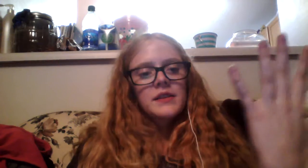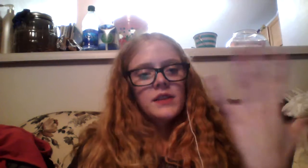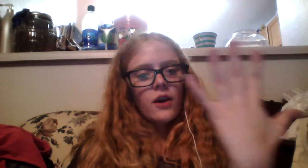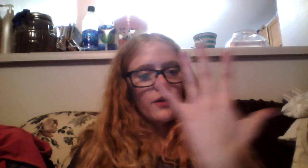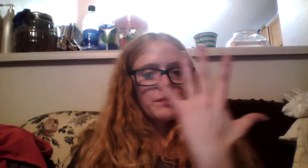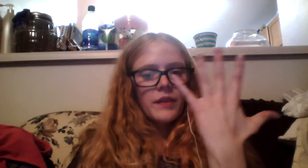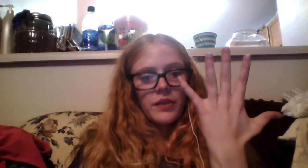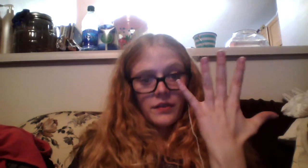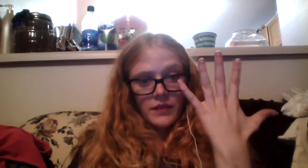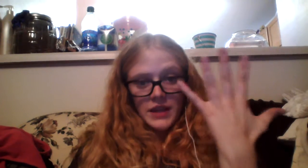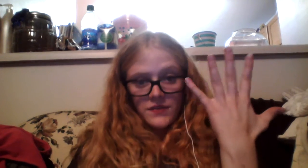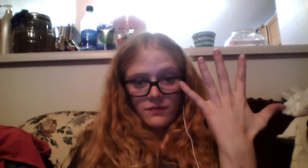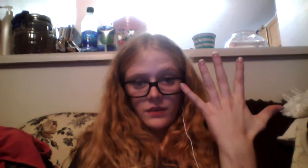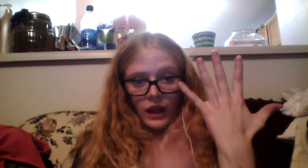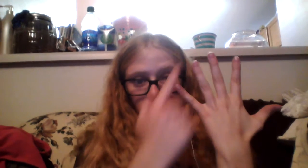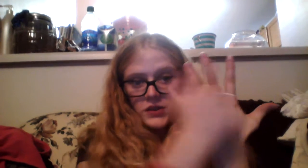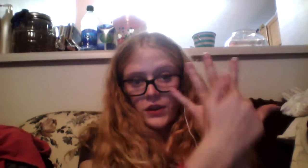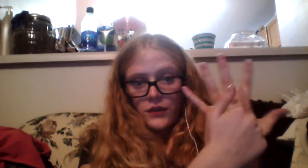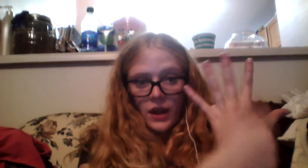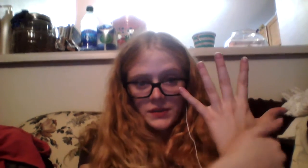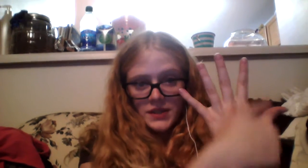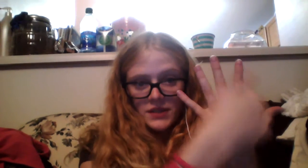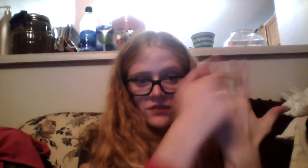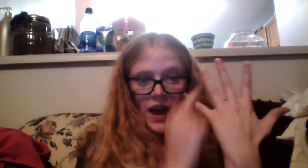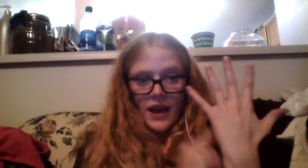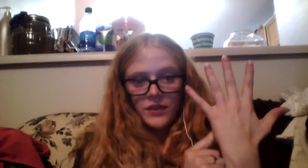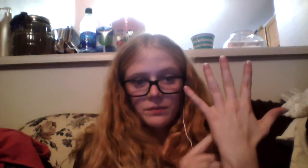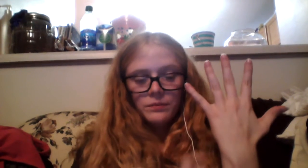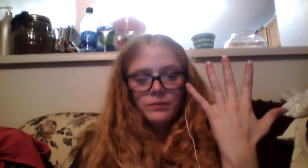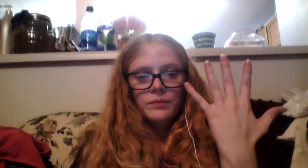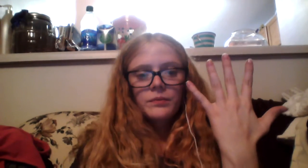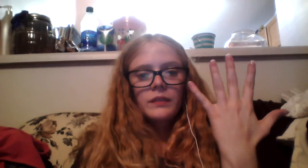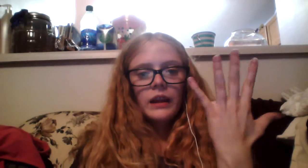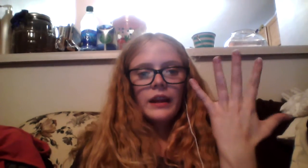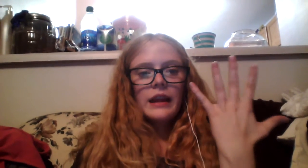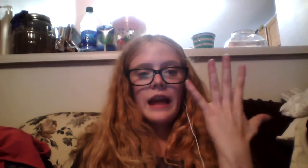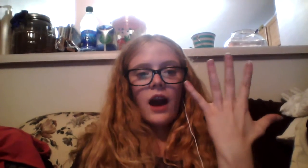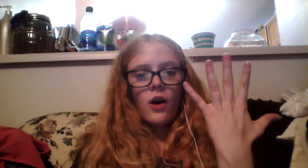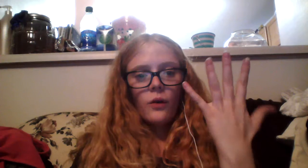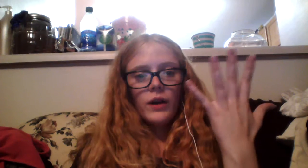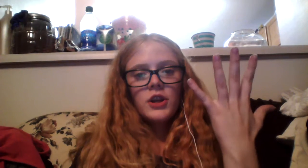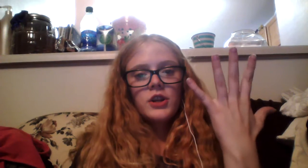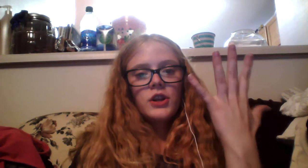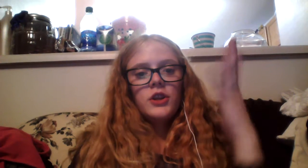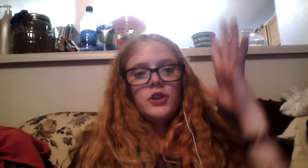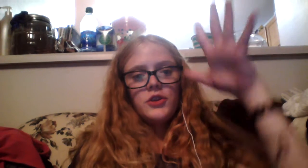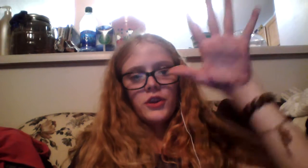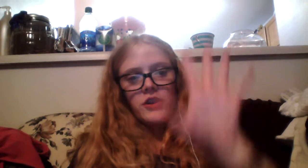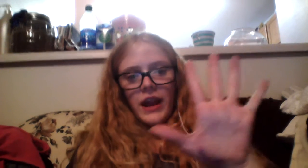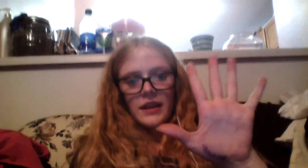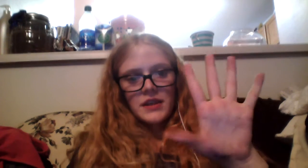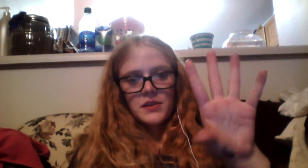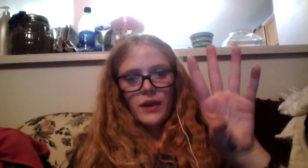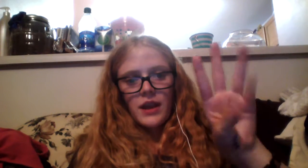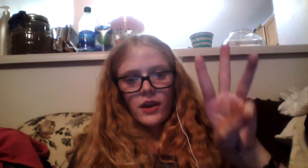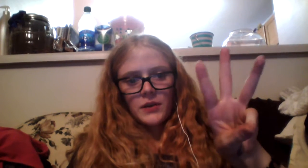So that's how you count it to five. And now you turn your hand this way and go